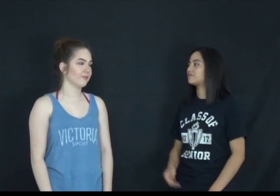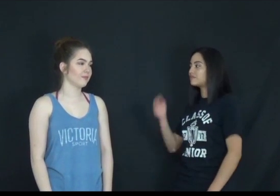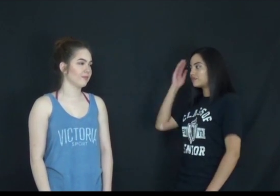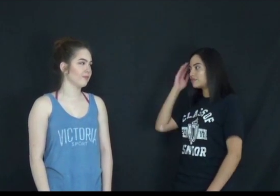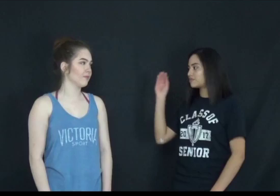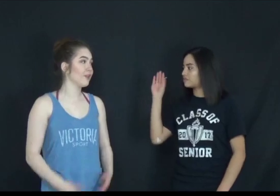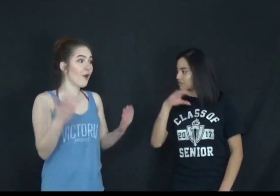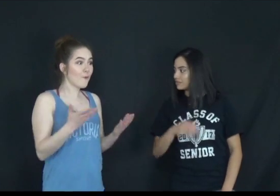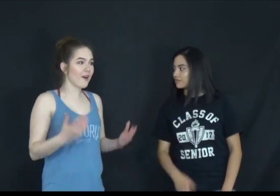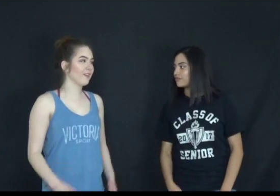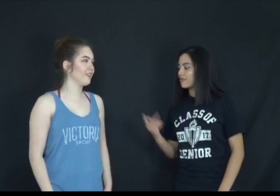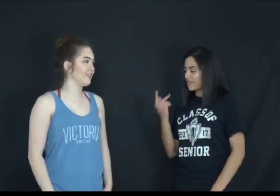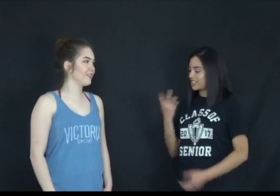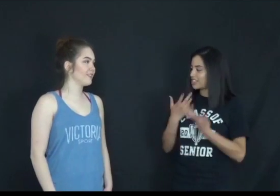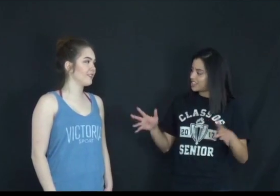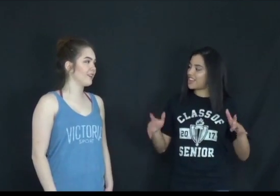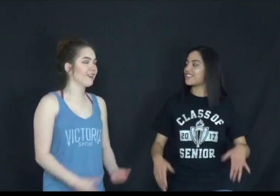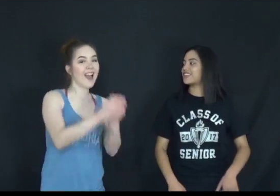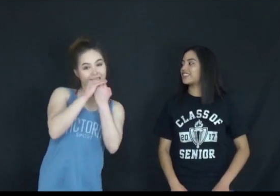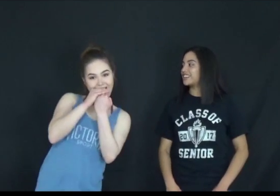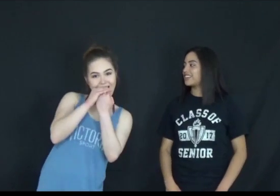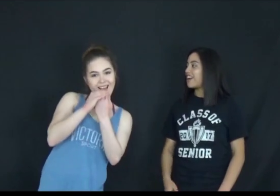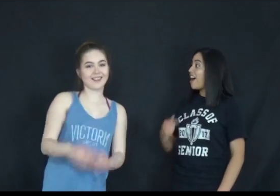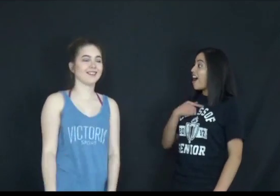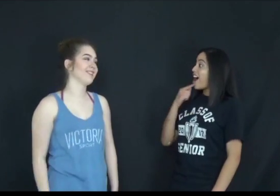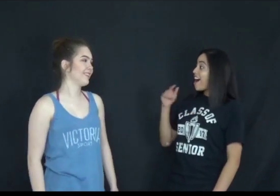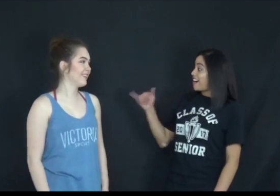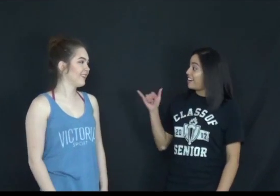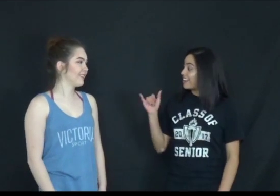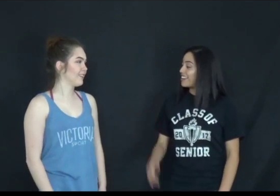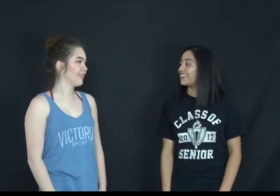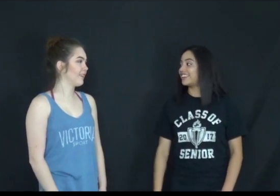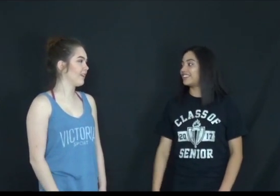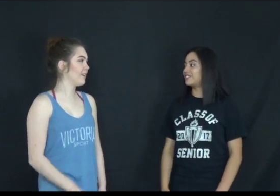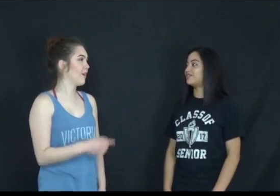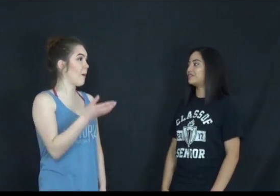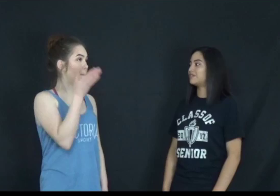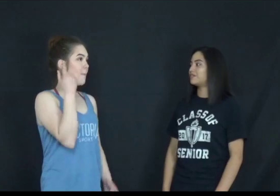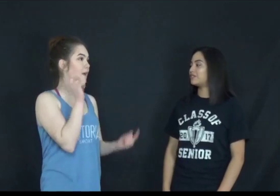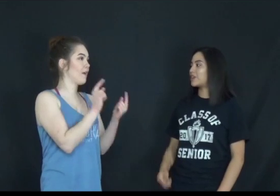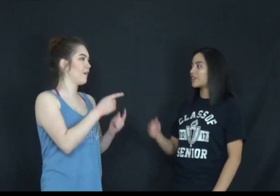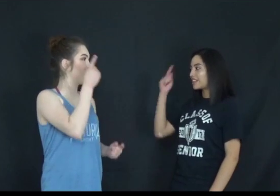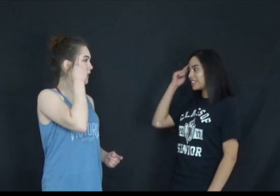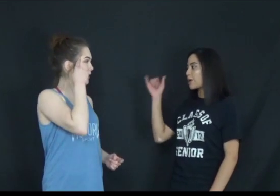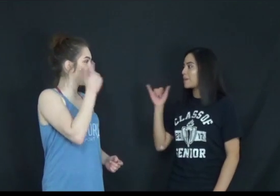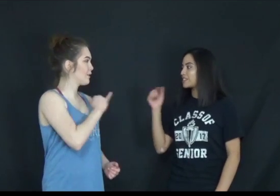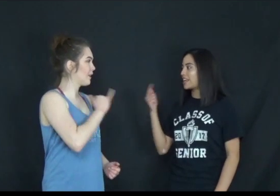door. I mean, it's crazy. Finish each other's sandwiches. That's what I was gonna say. I've never met someone who thinks so much like